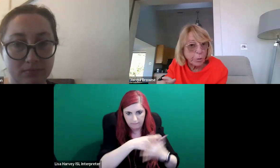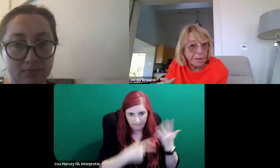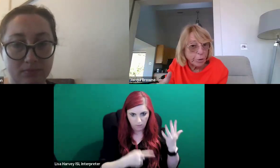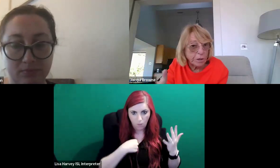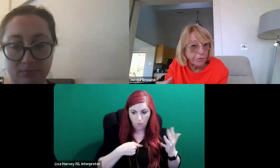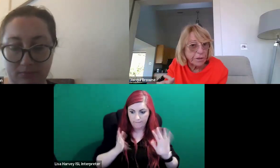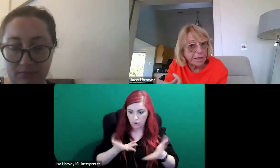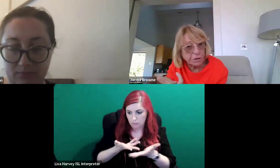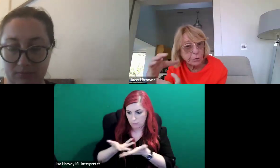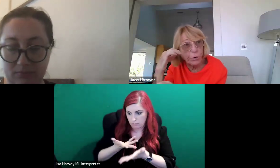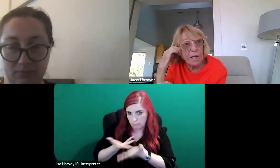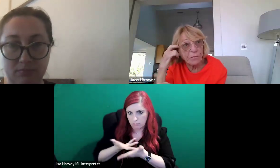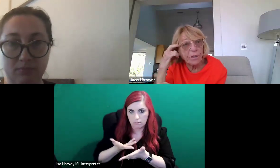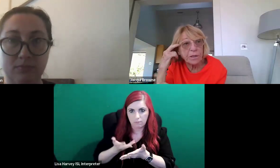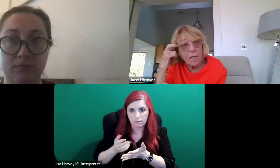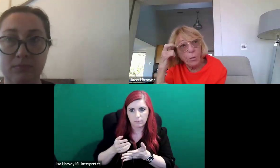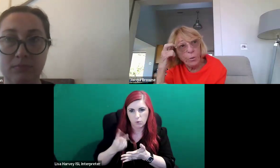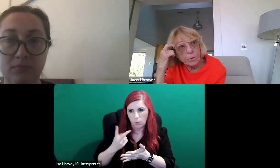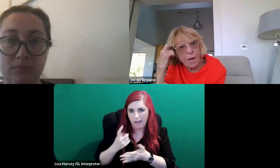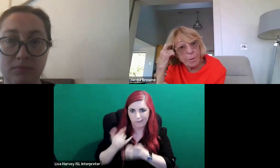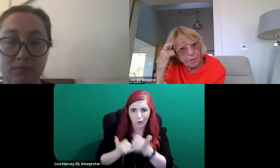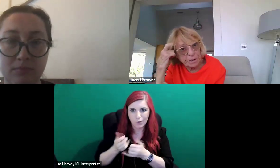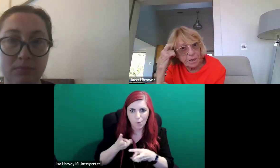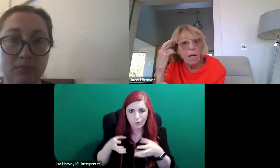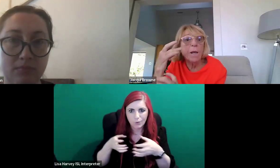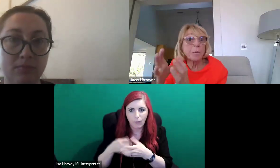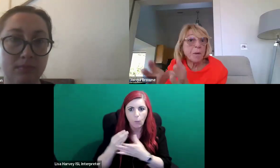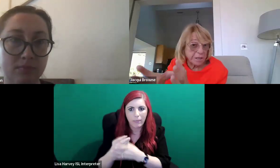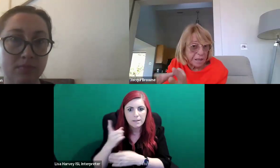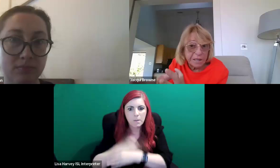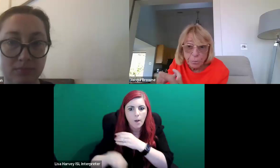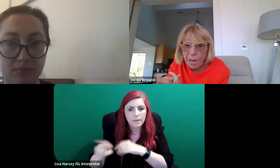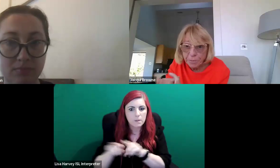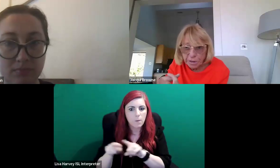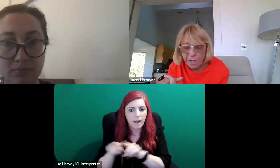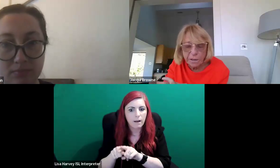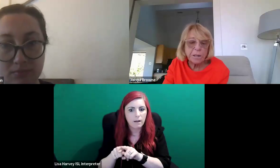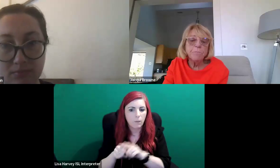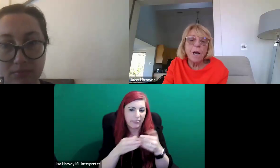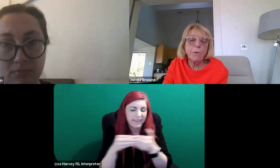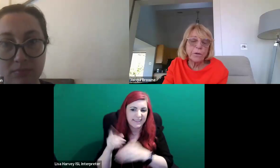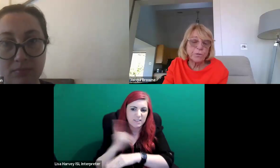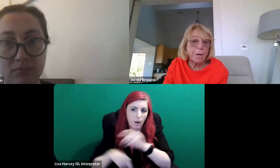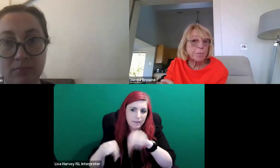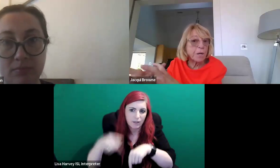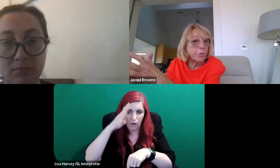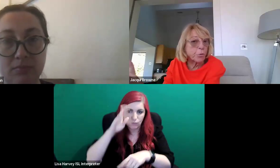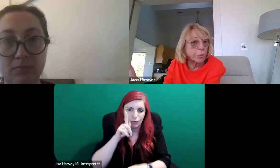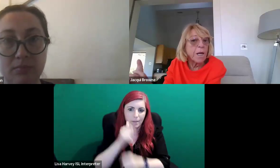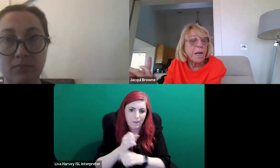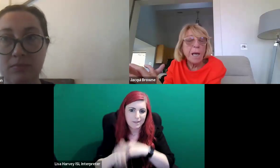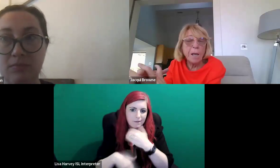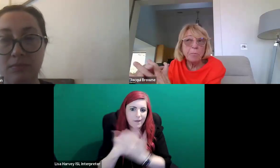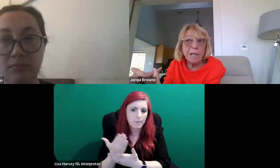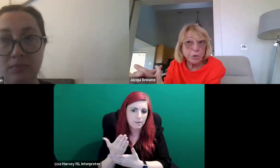been working quite closely for the last 2.5 years with the department, the lead department in Ireland, around the development of our